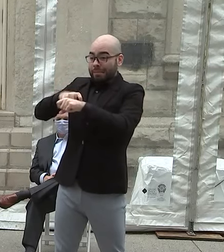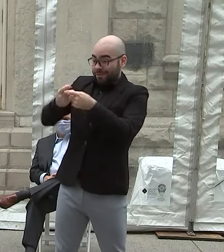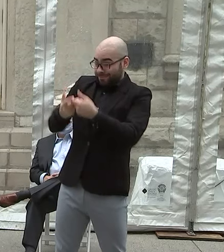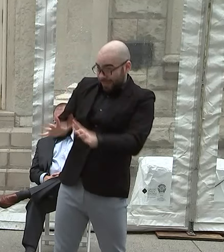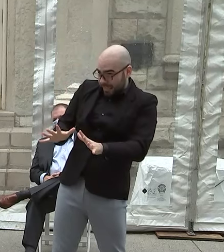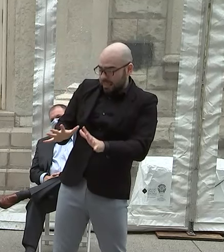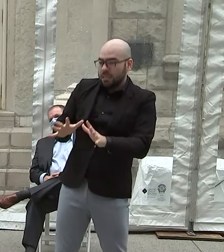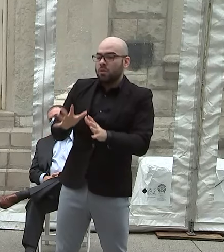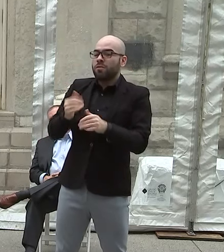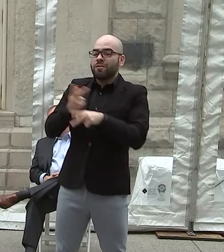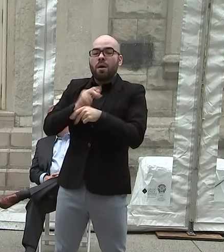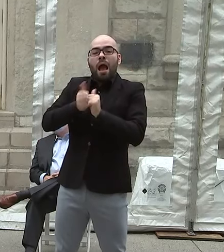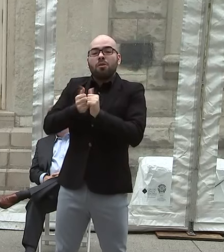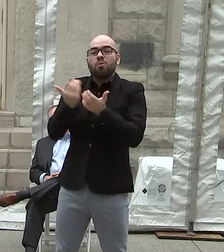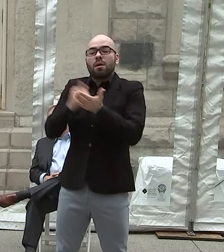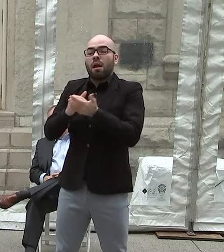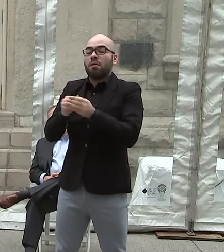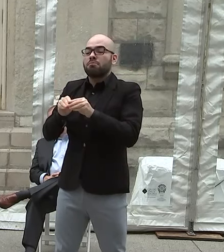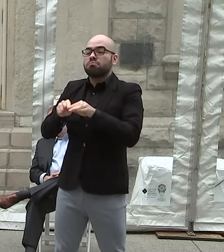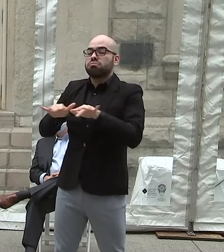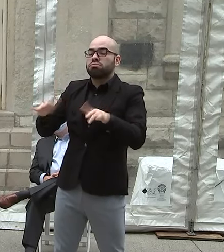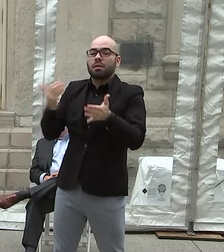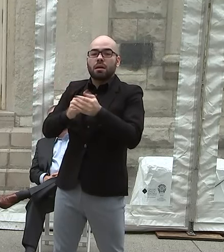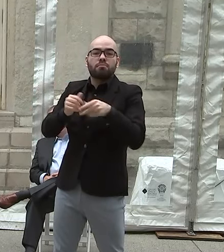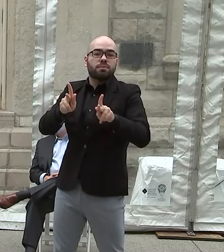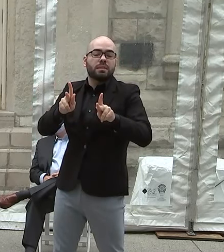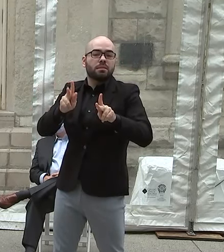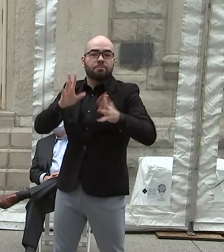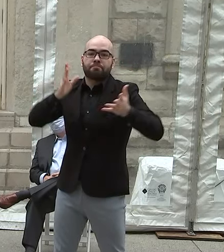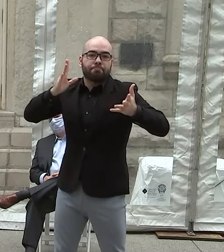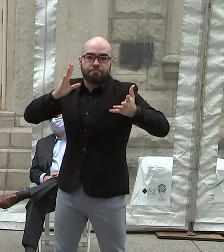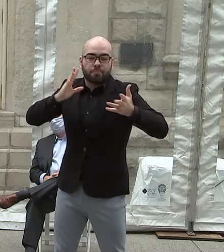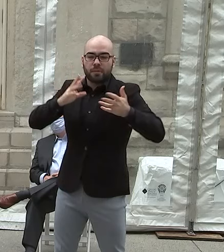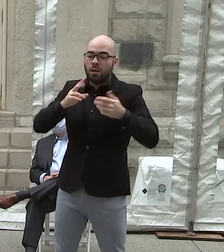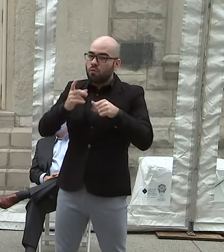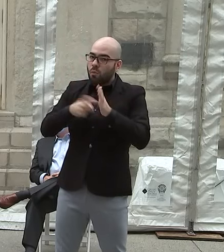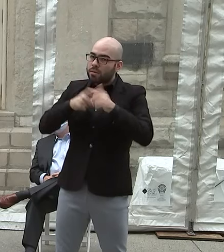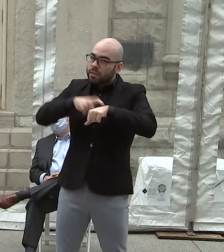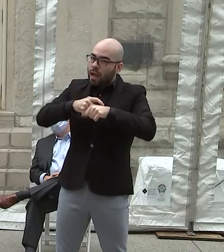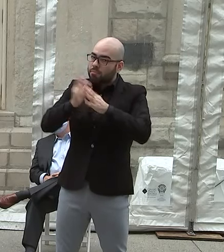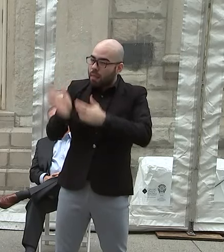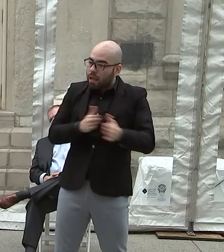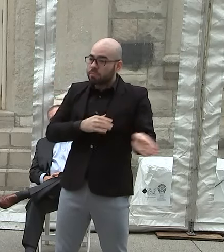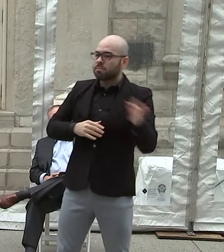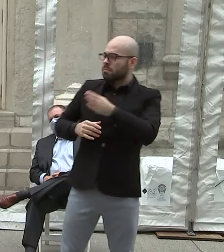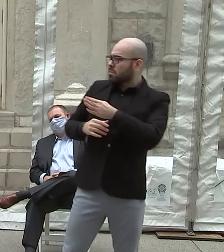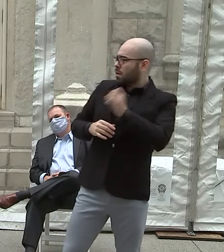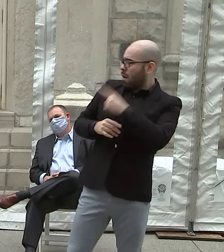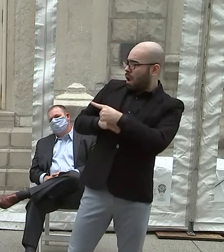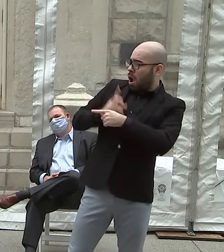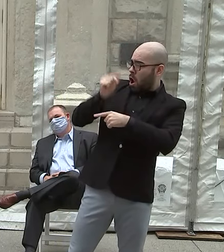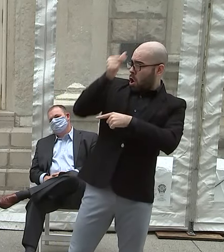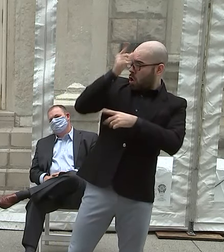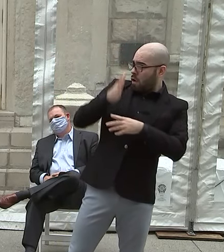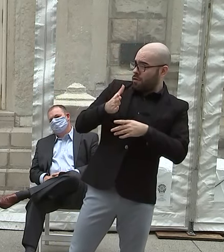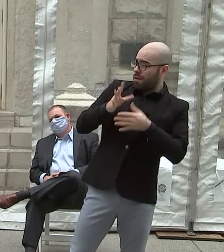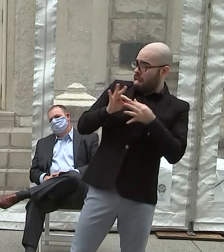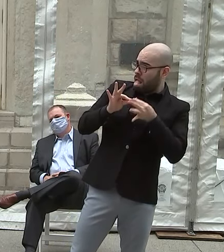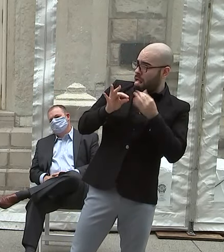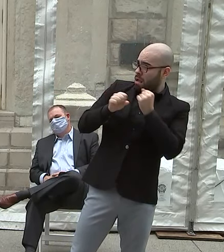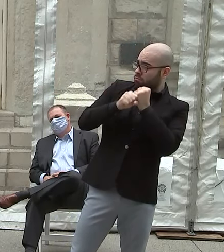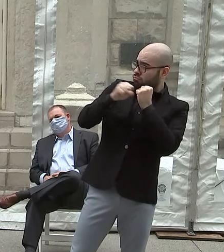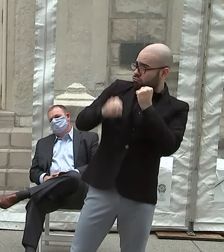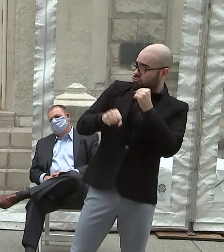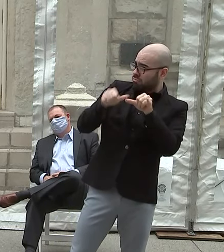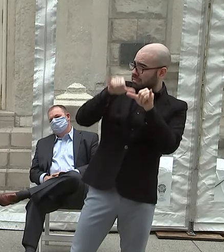had suggested earlier in the week, we have now confirmed that the governor will be announcing the stay-at-home order is in place until May 30th.